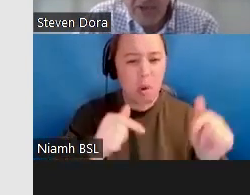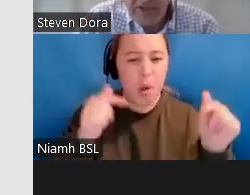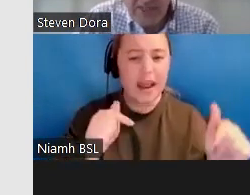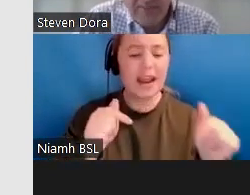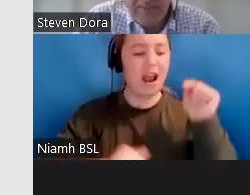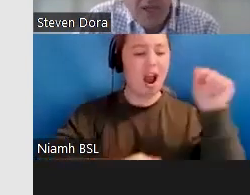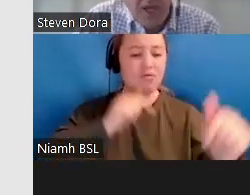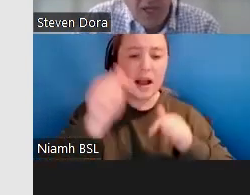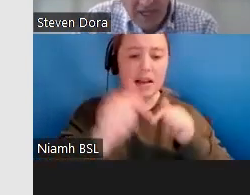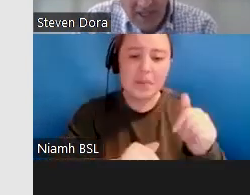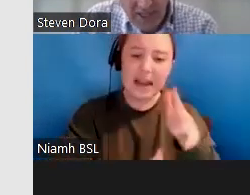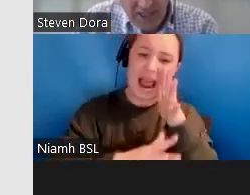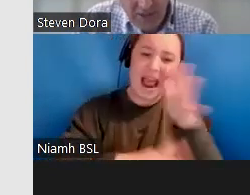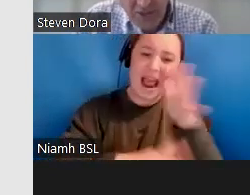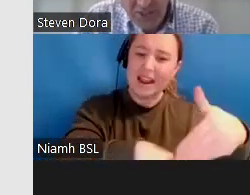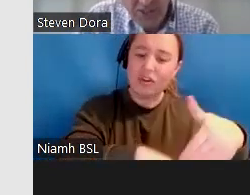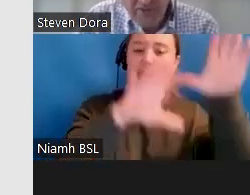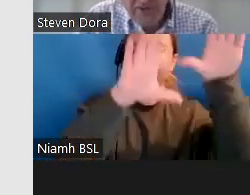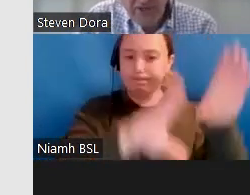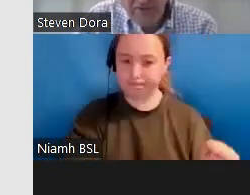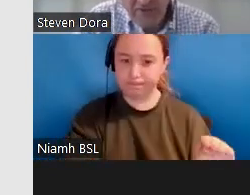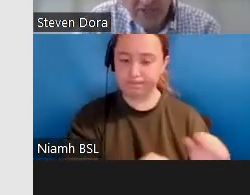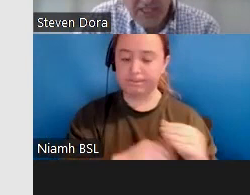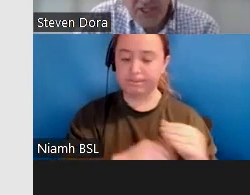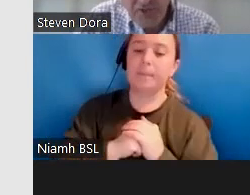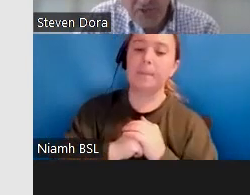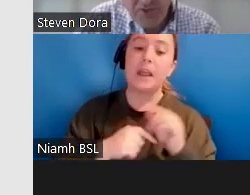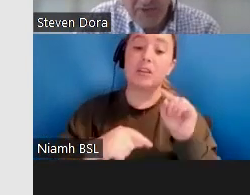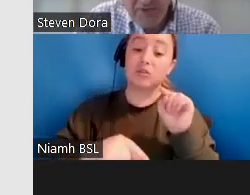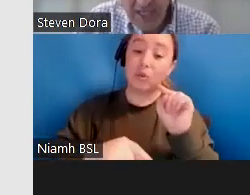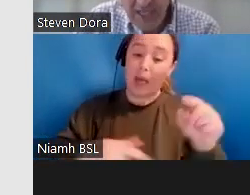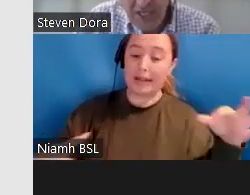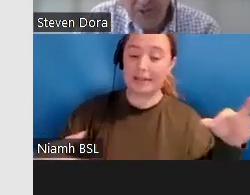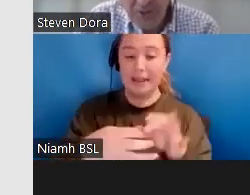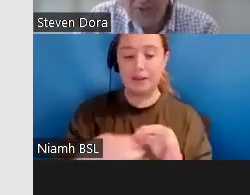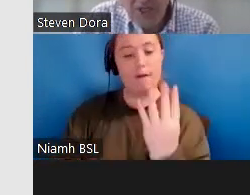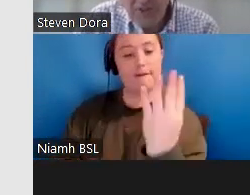when travelling. And those are distilled further into the 48 issues